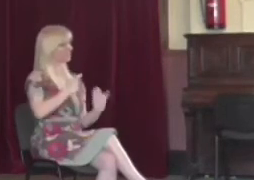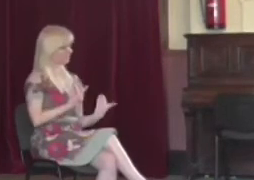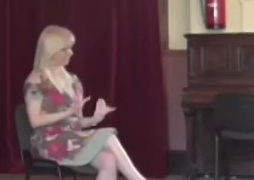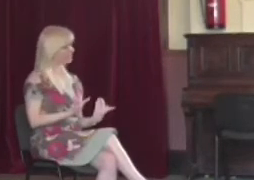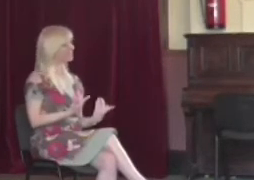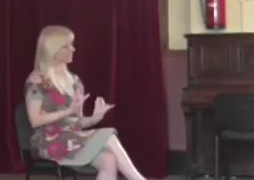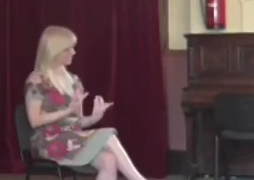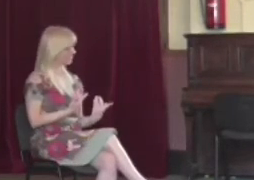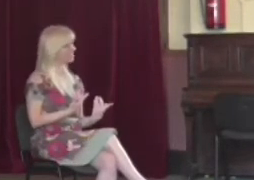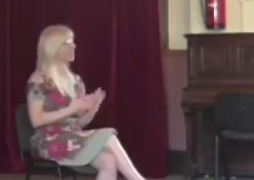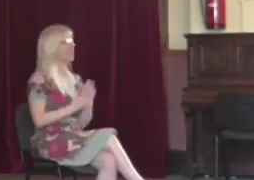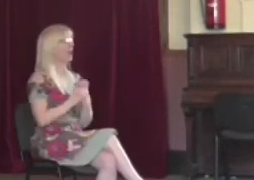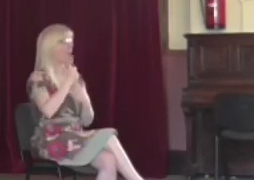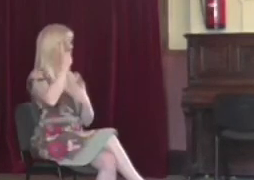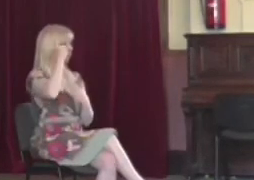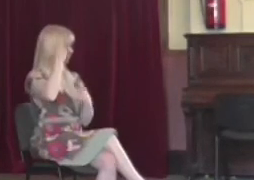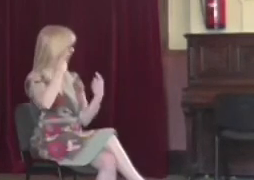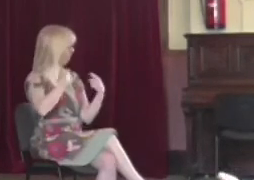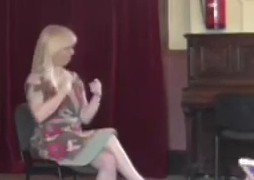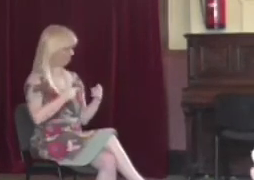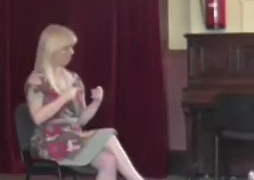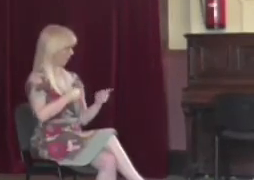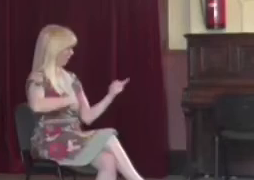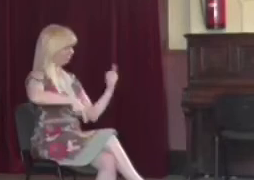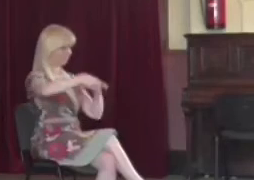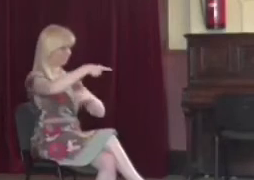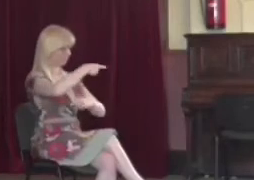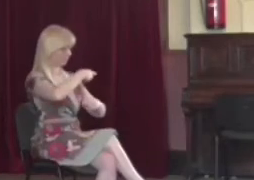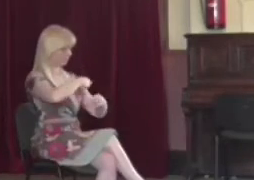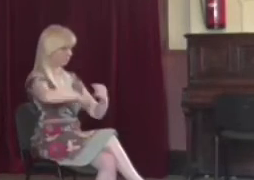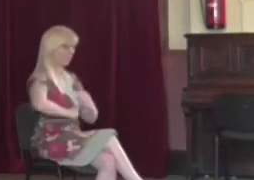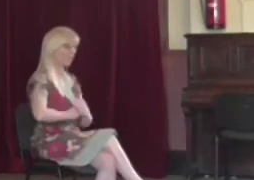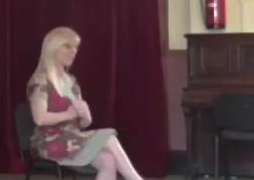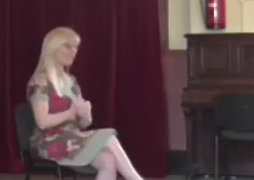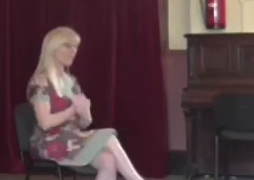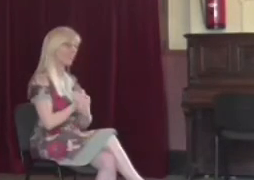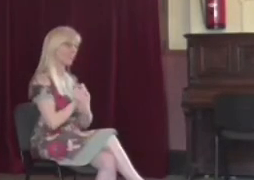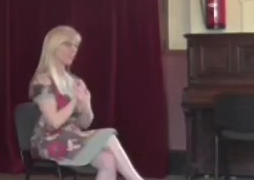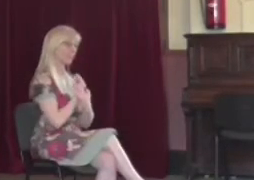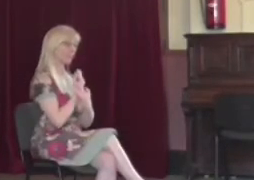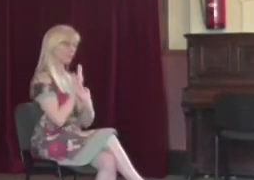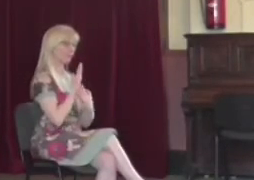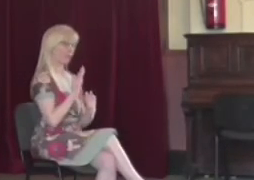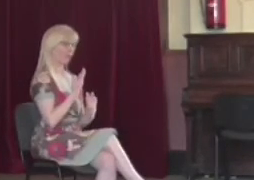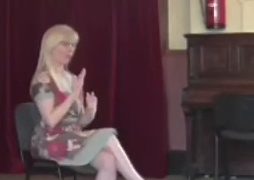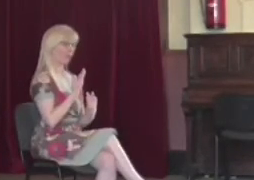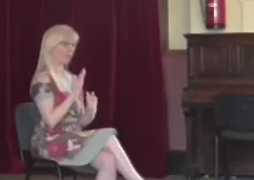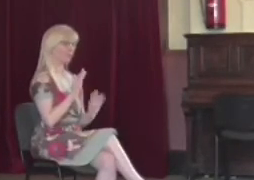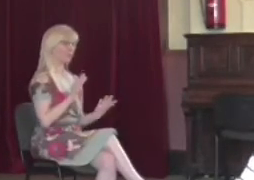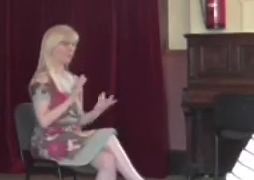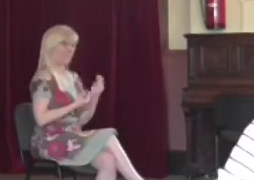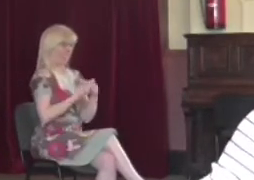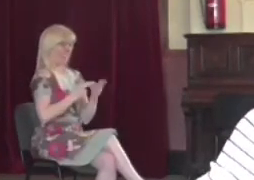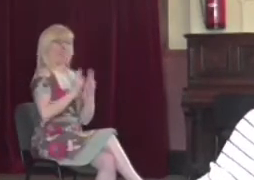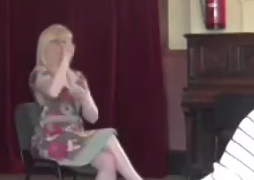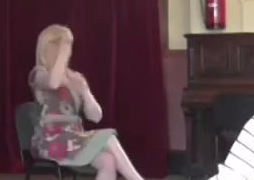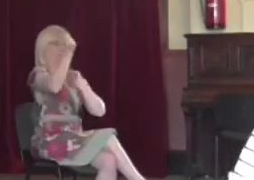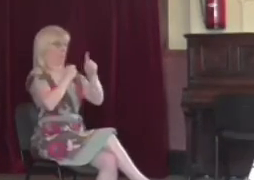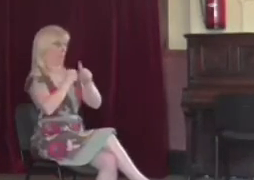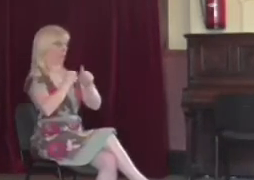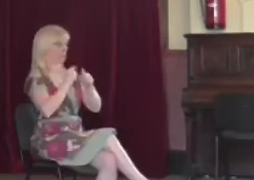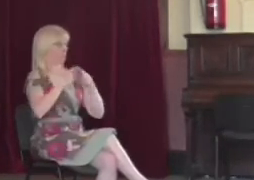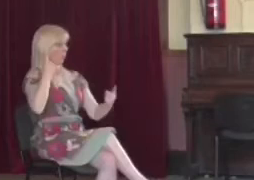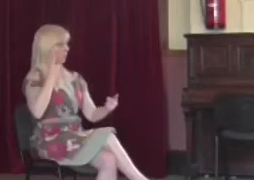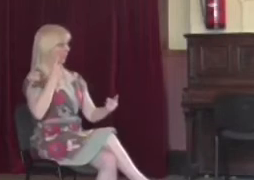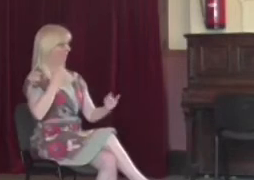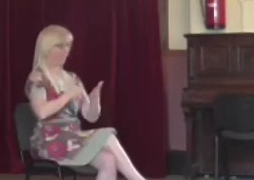wrong. I don't want to close this down. But don't hear me wrong. But if God has a greater plan and a